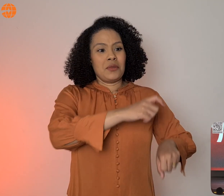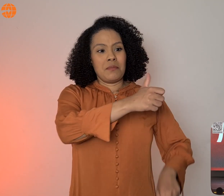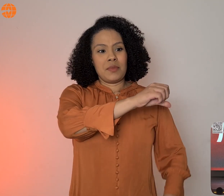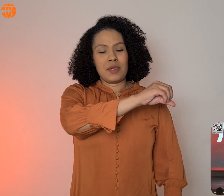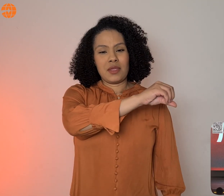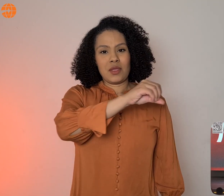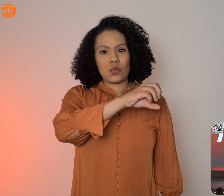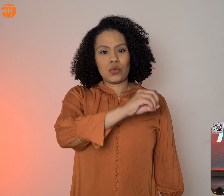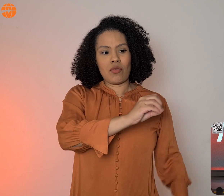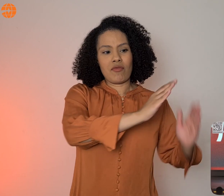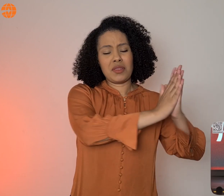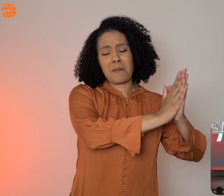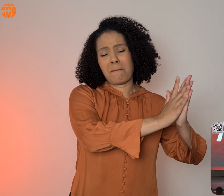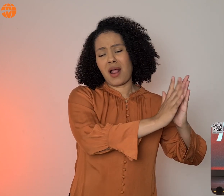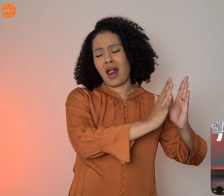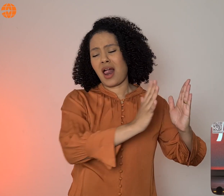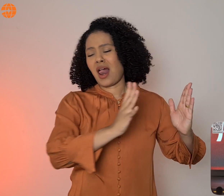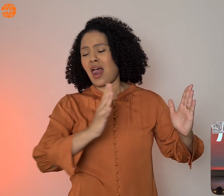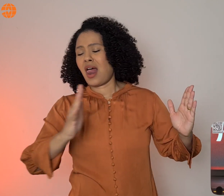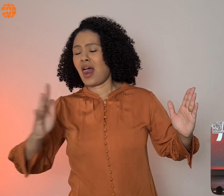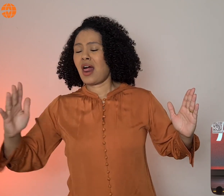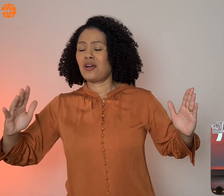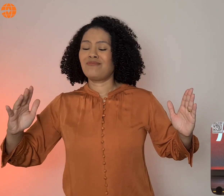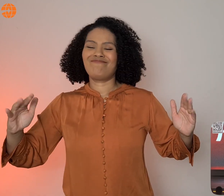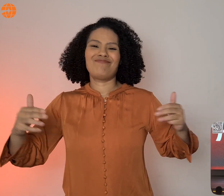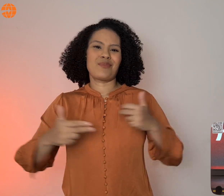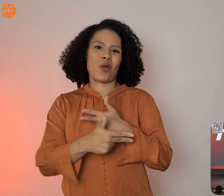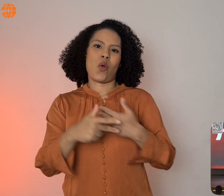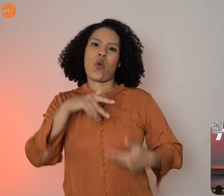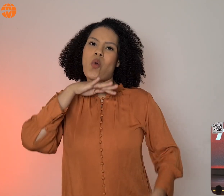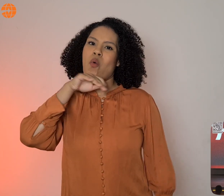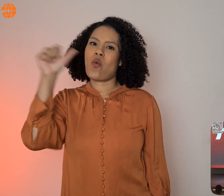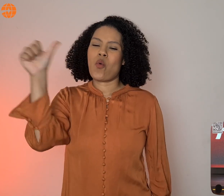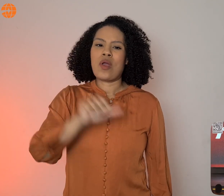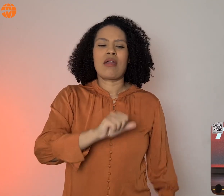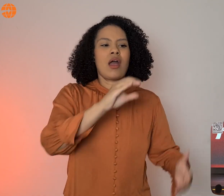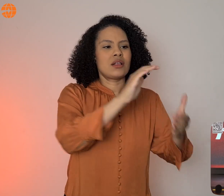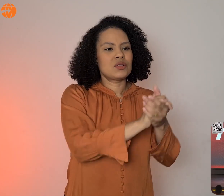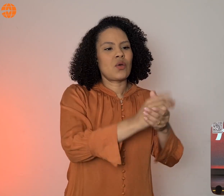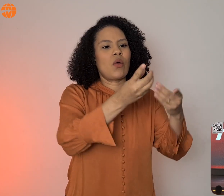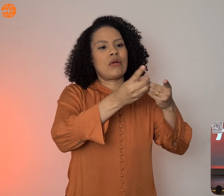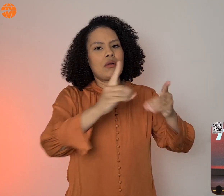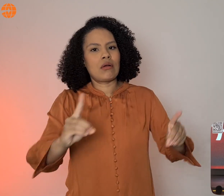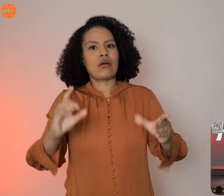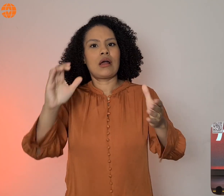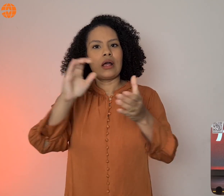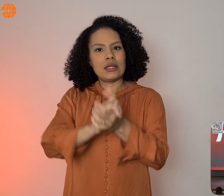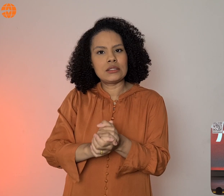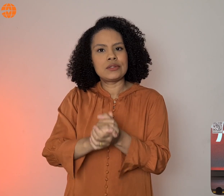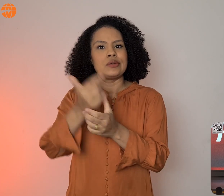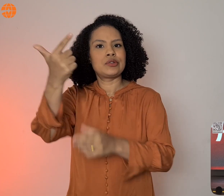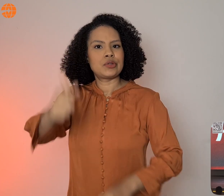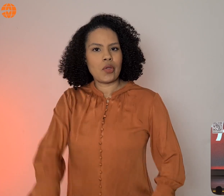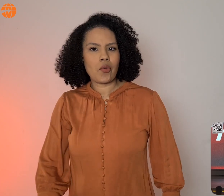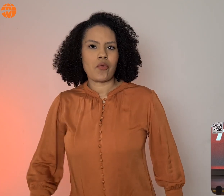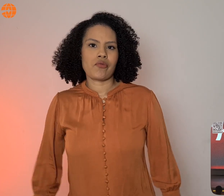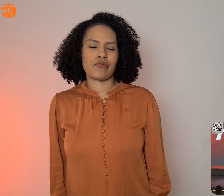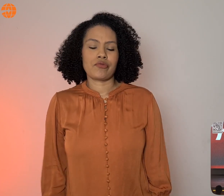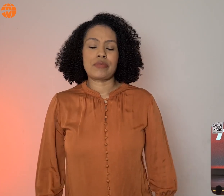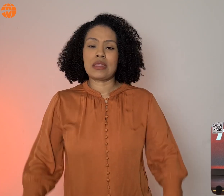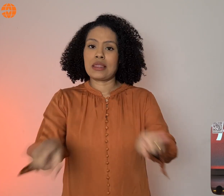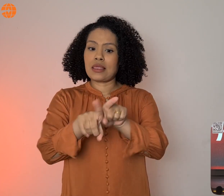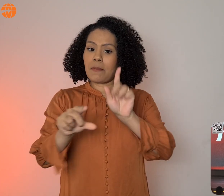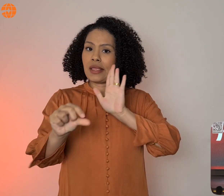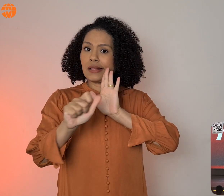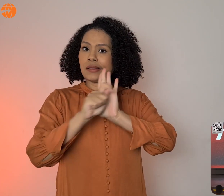desde aquela época, muitas coisas ruins aconteceram na vida He's been dele. married and divorced and married again. Ele se casou, se divorciou, casou de novo. He's had